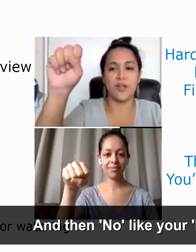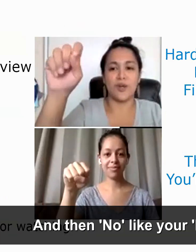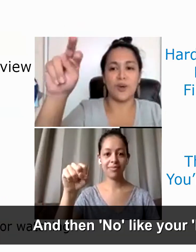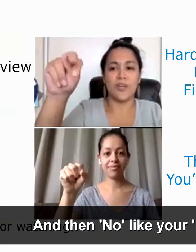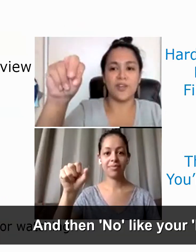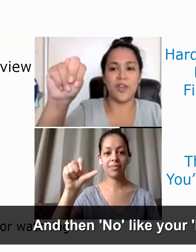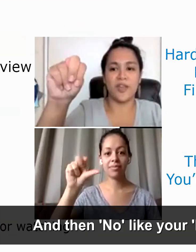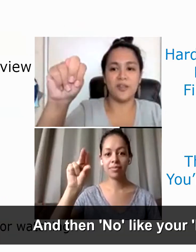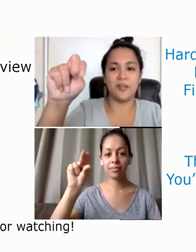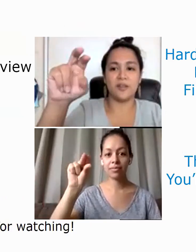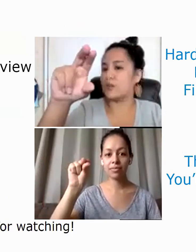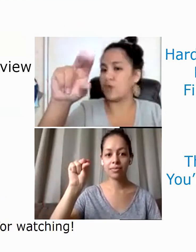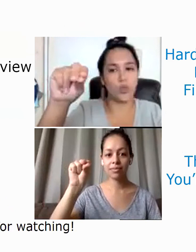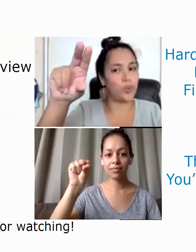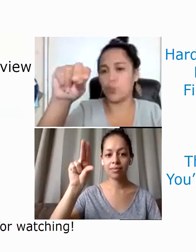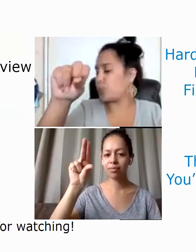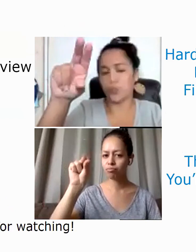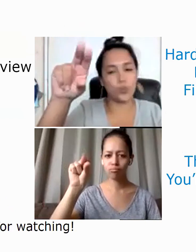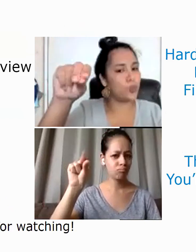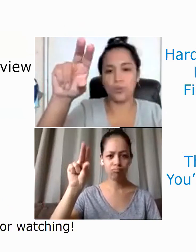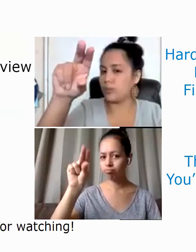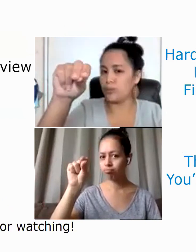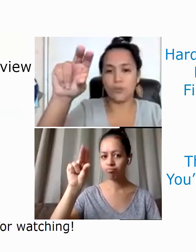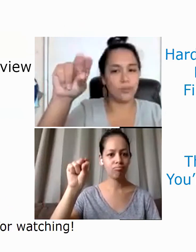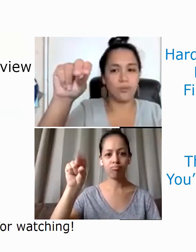And then no, like your N. No.